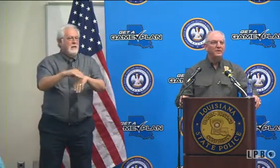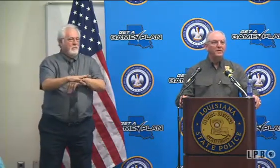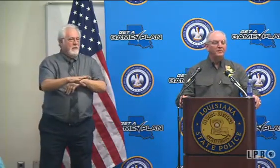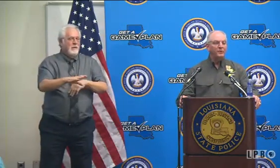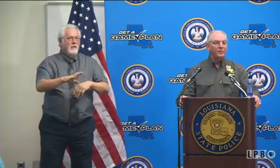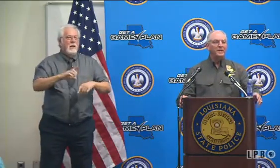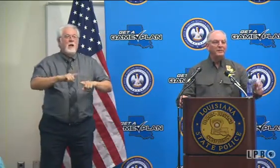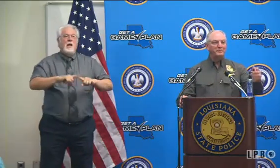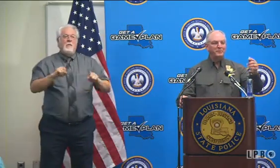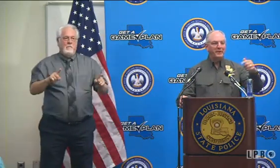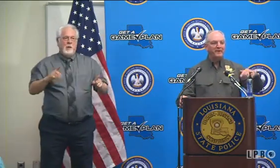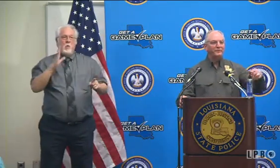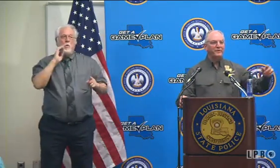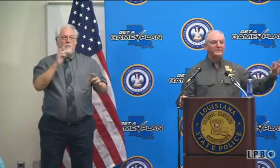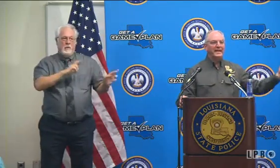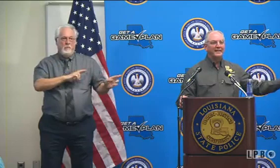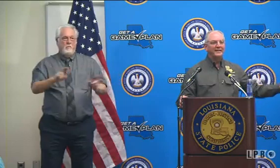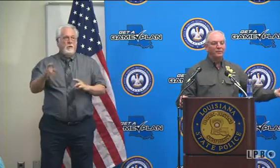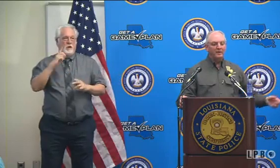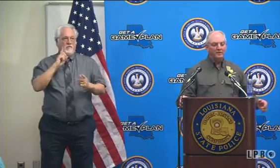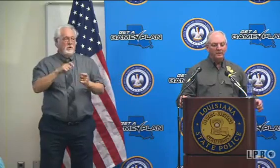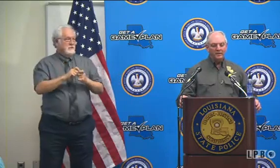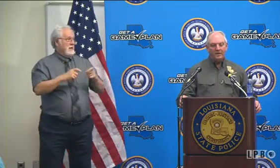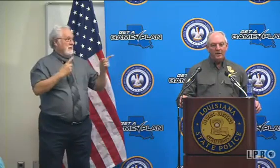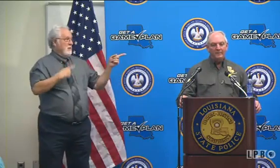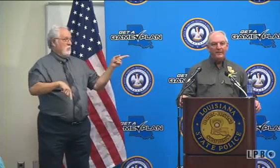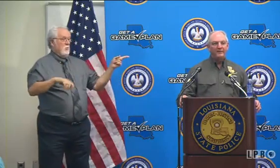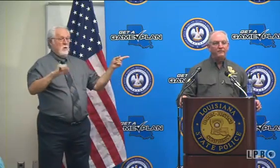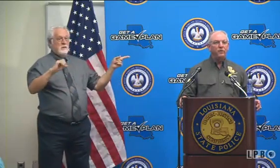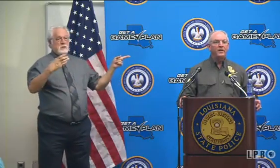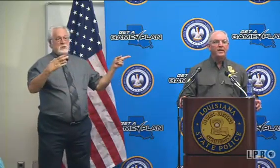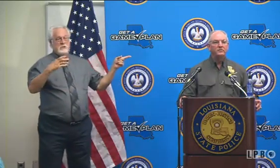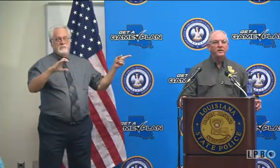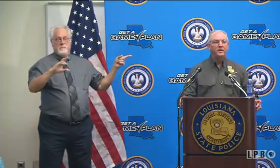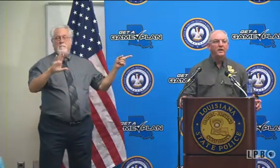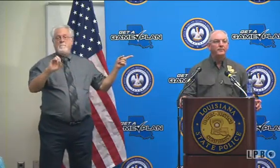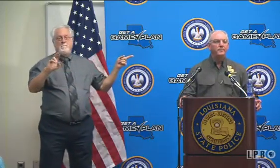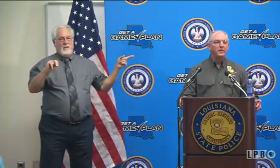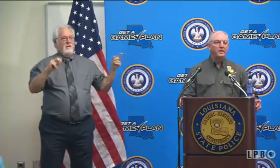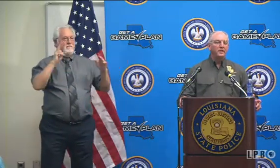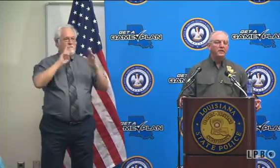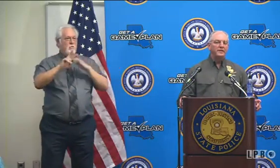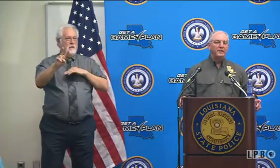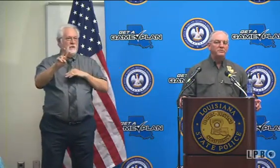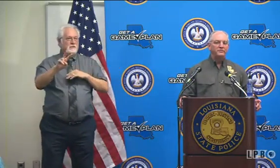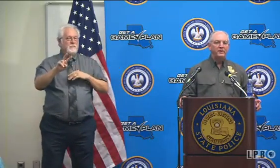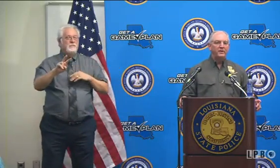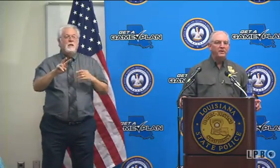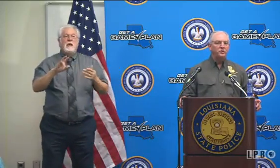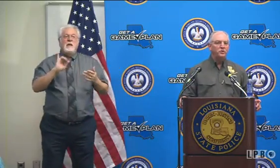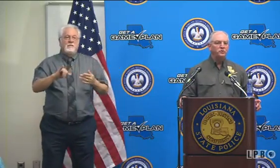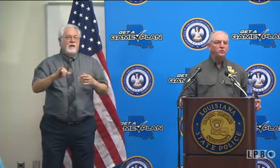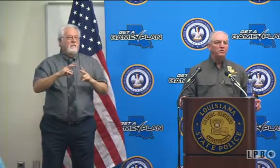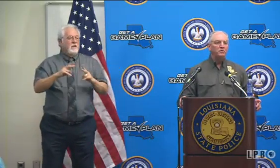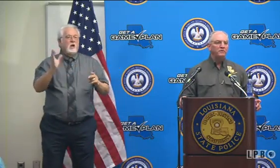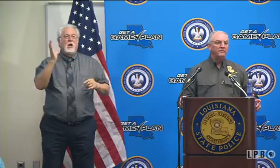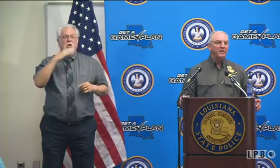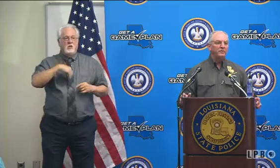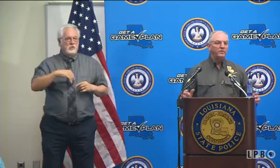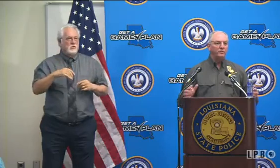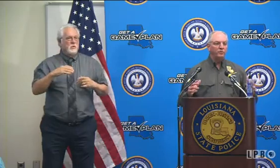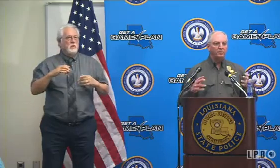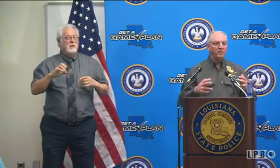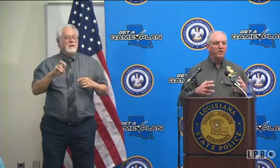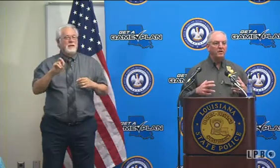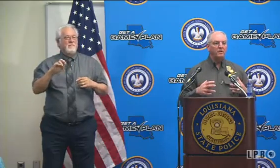possible. But we're going to be preparing for exactly what Ben forecasted. Look, that was a very unusual